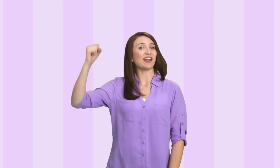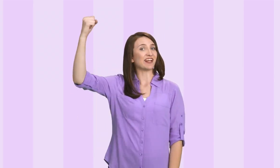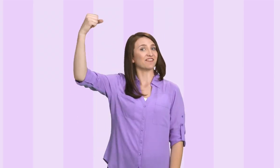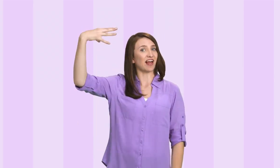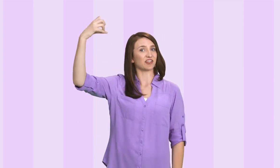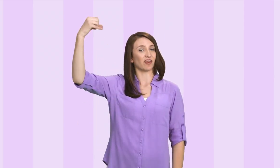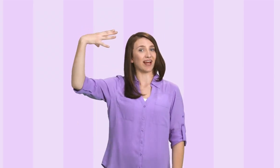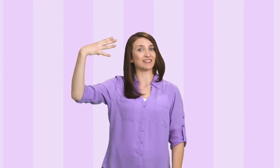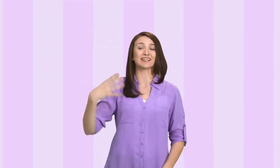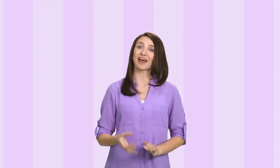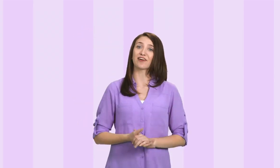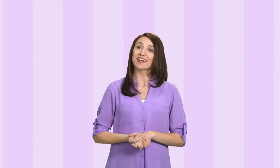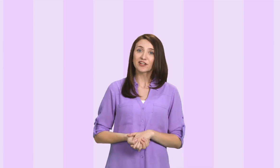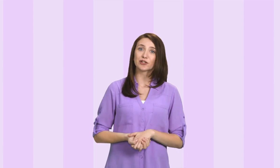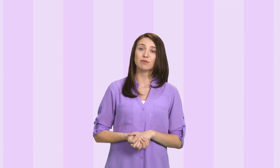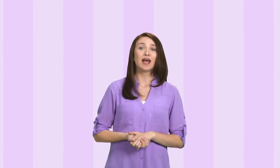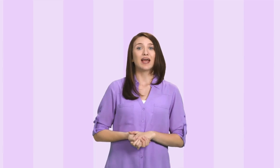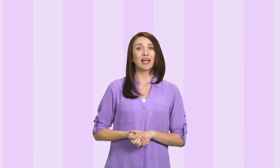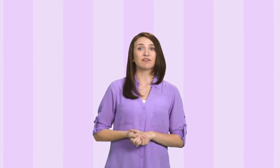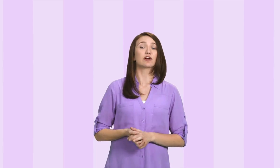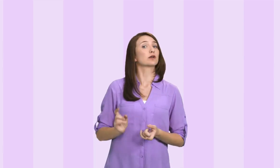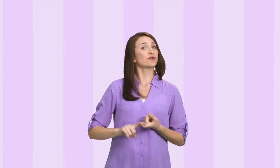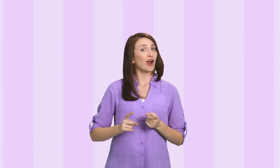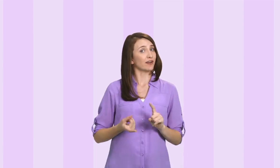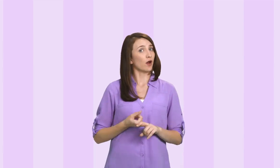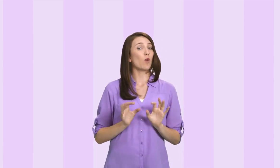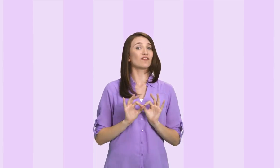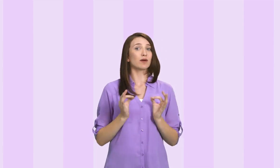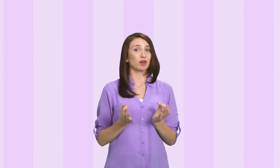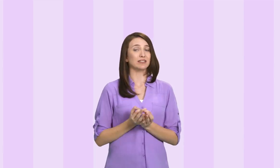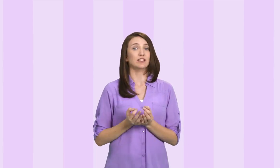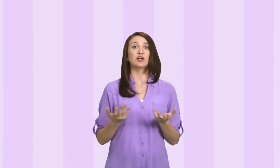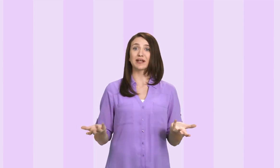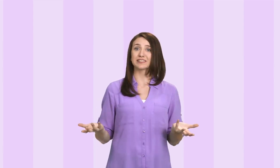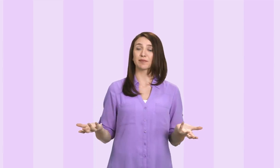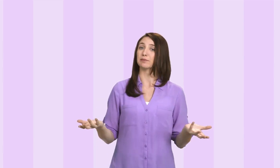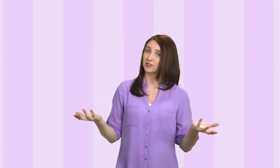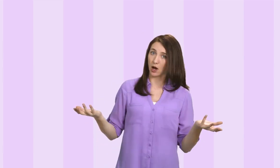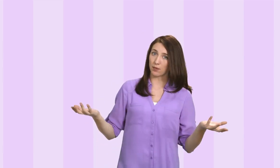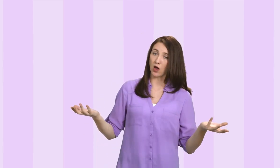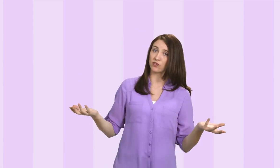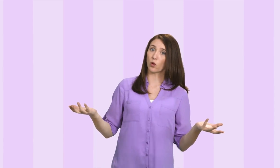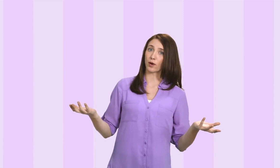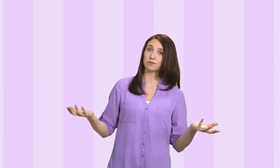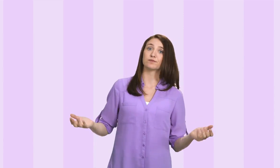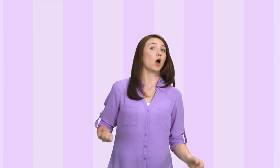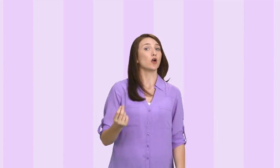can flash the light to get their attention. If you're a close friend or family, you can sometimes stomp on the floor.